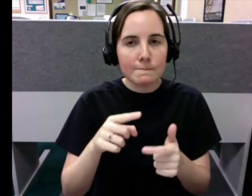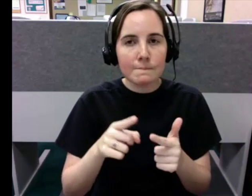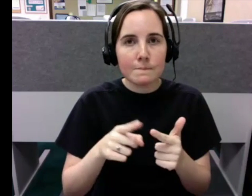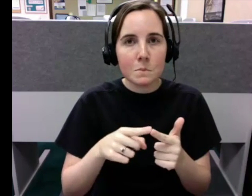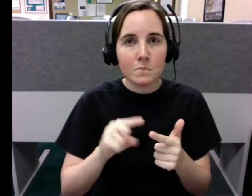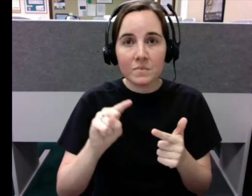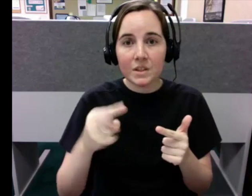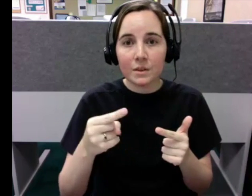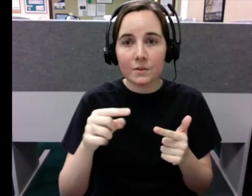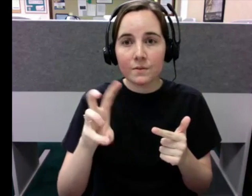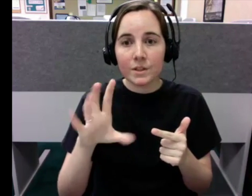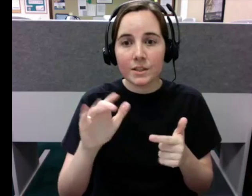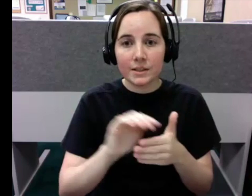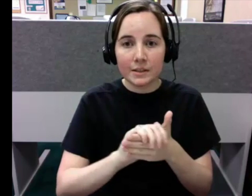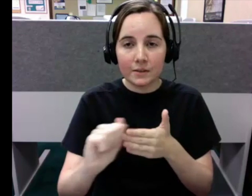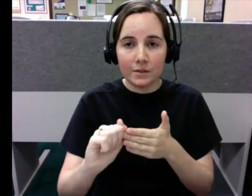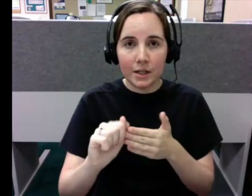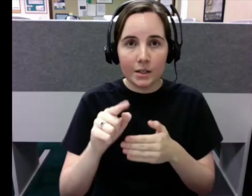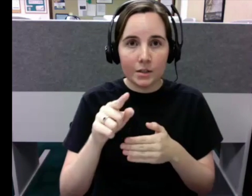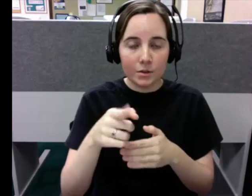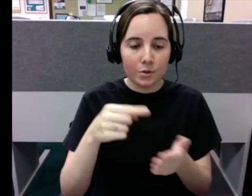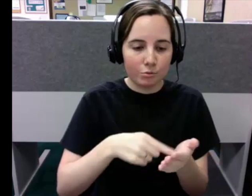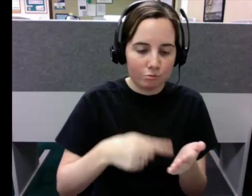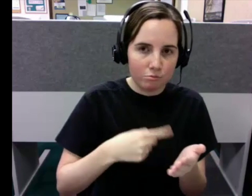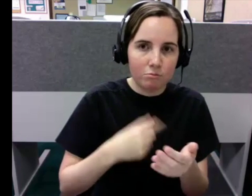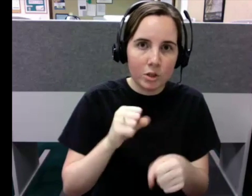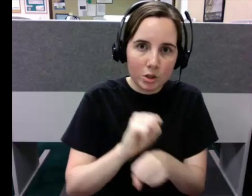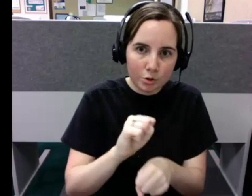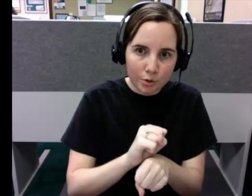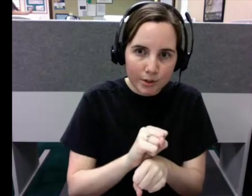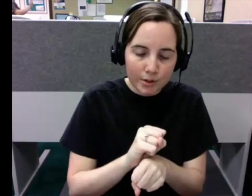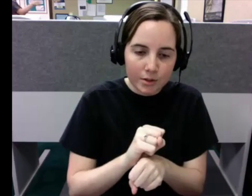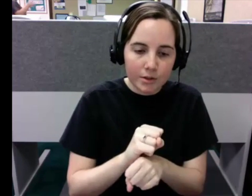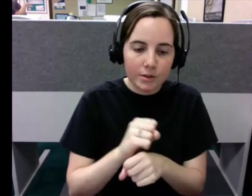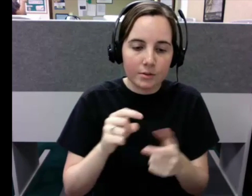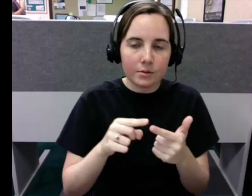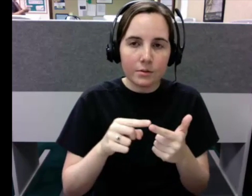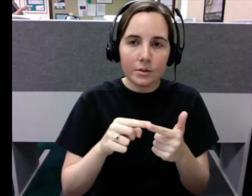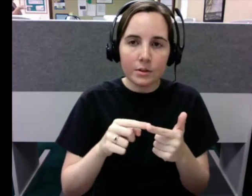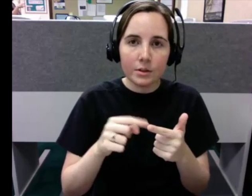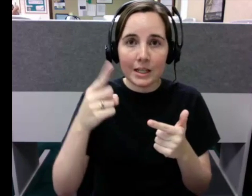the first $65 a month you earn from working, and half the amount over 65.